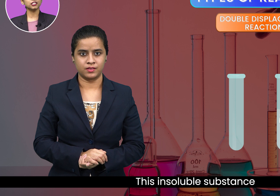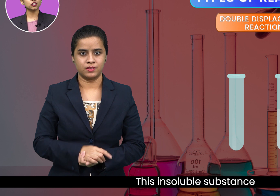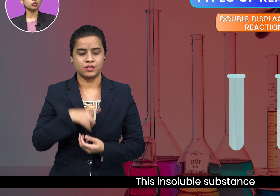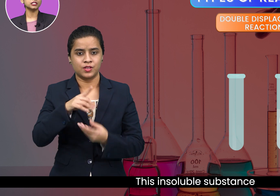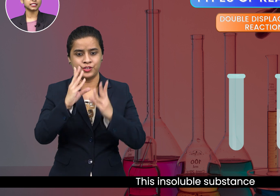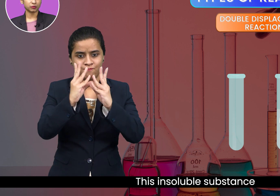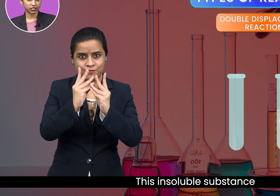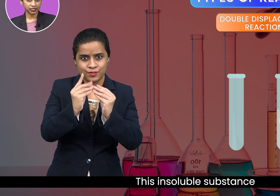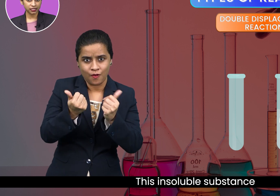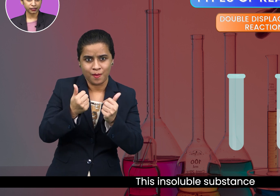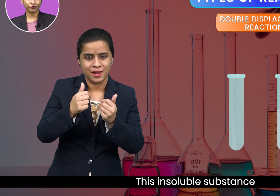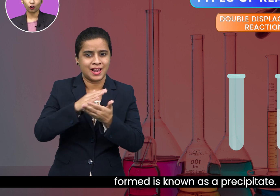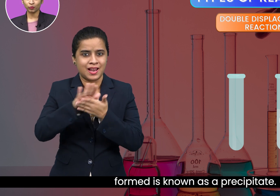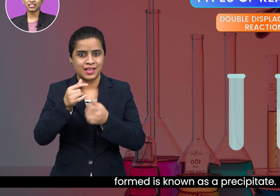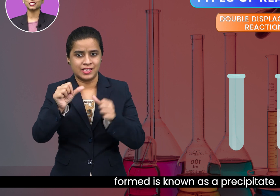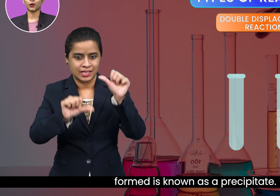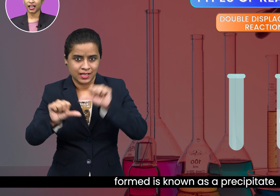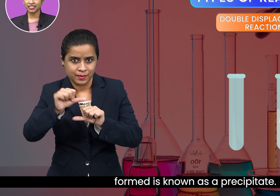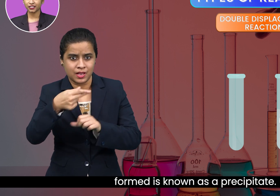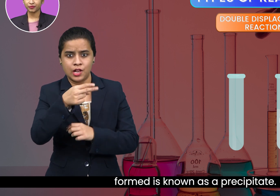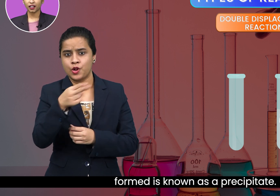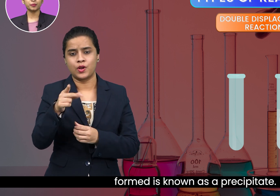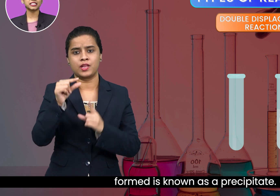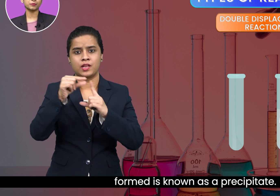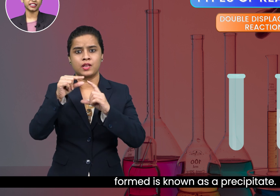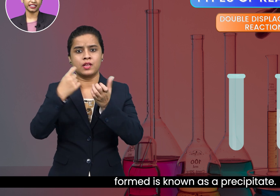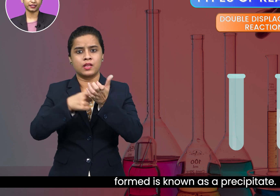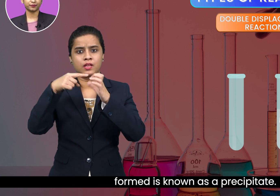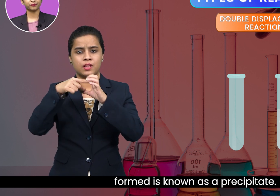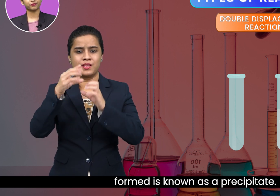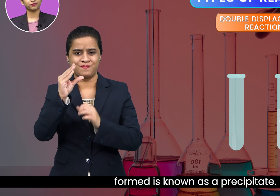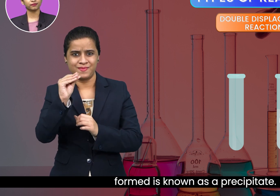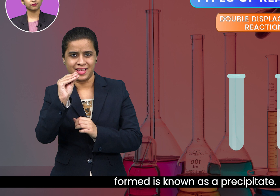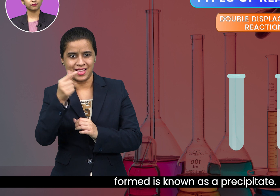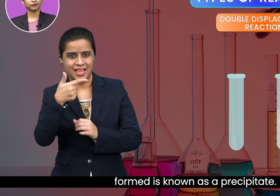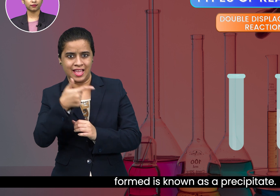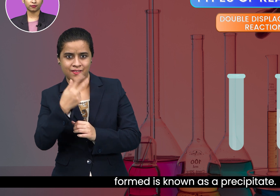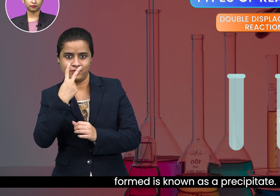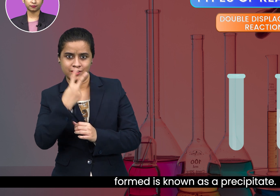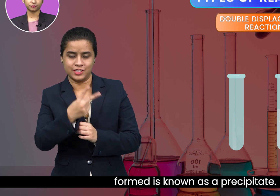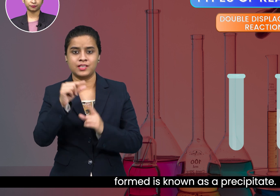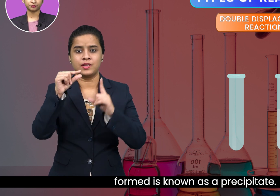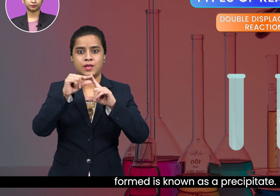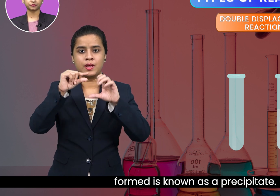This insoluble substance formed is known as a precipitate.